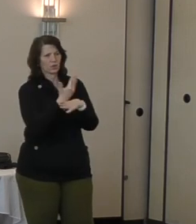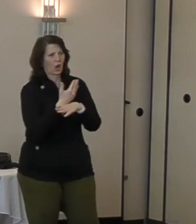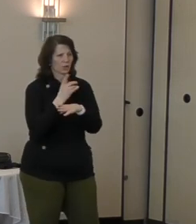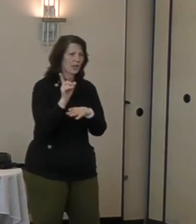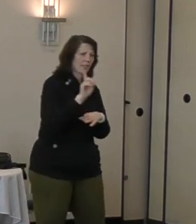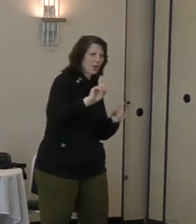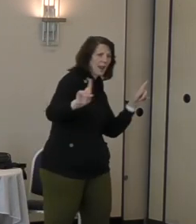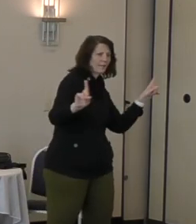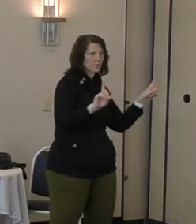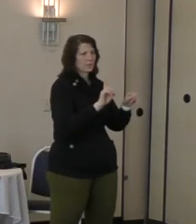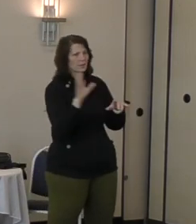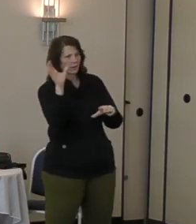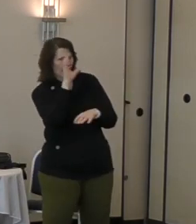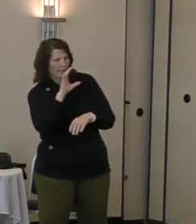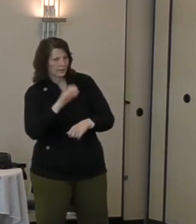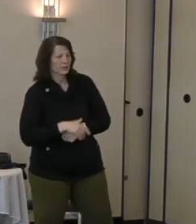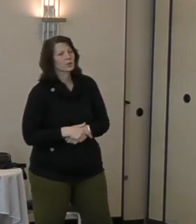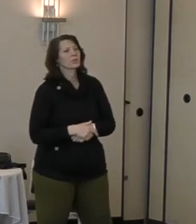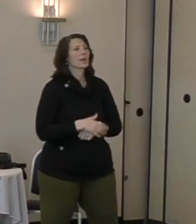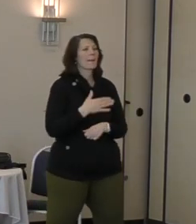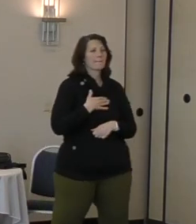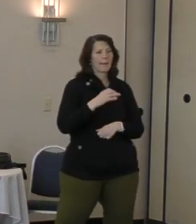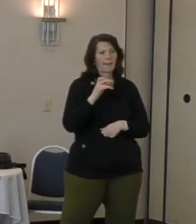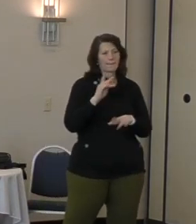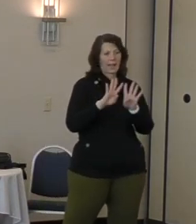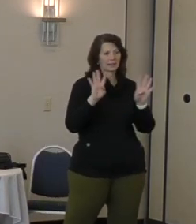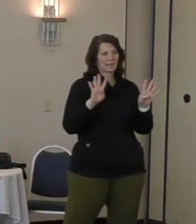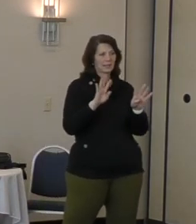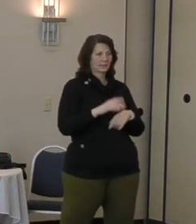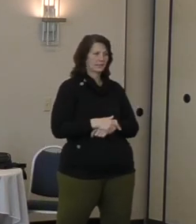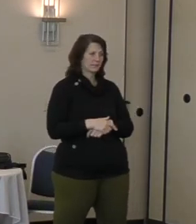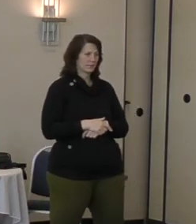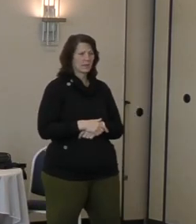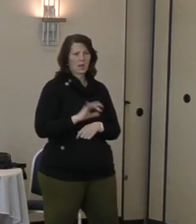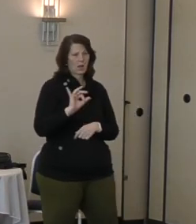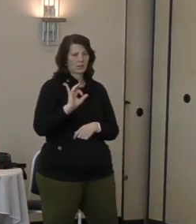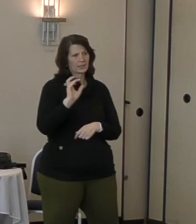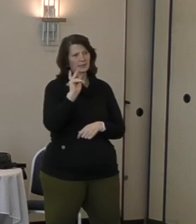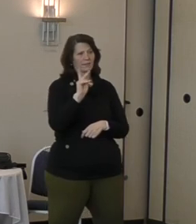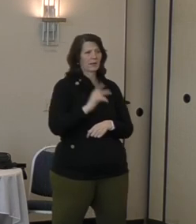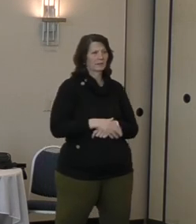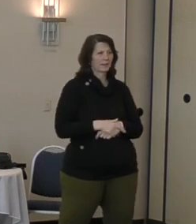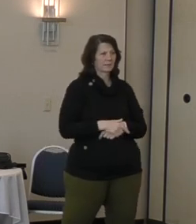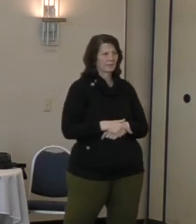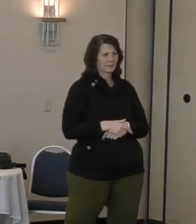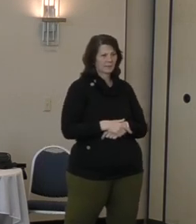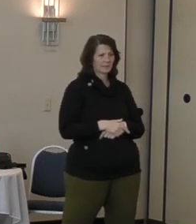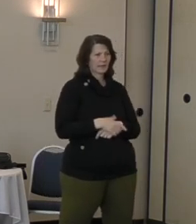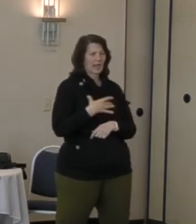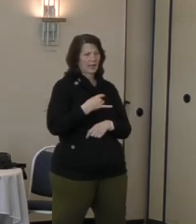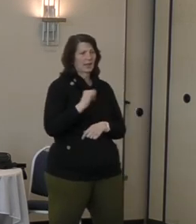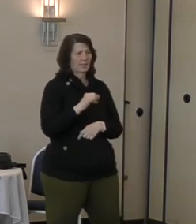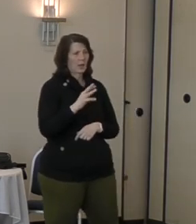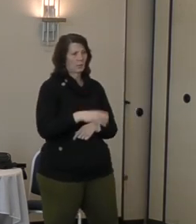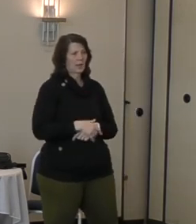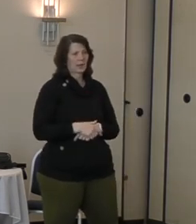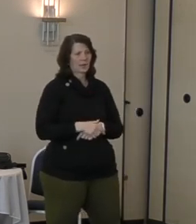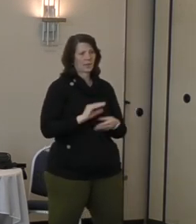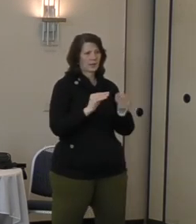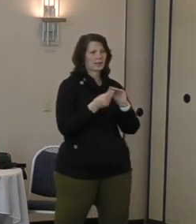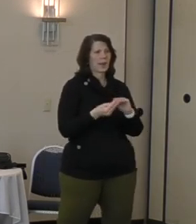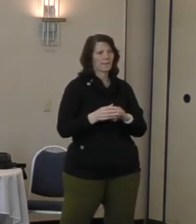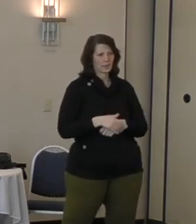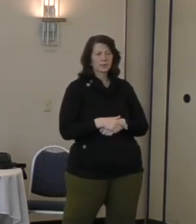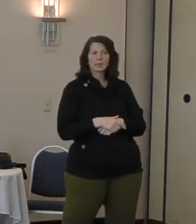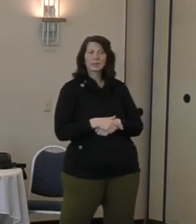They're constantly inserted. My back line's all kinds of fucked up because I just like it that way. But their numbers other than